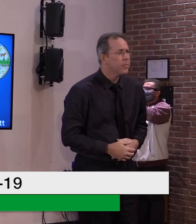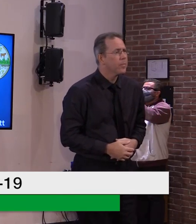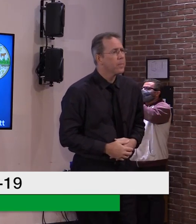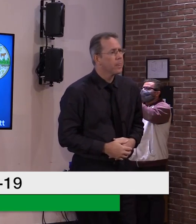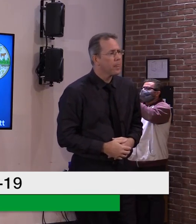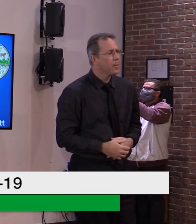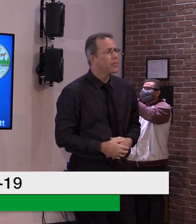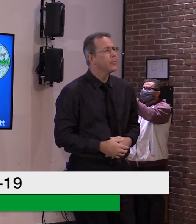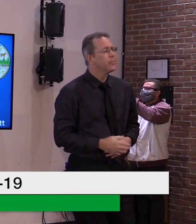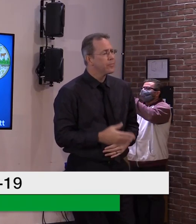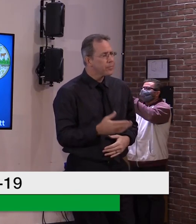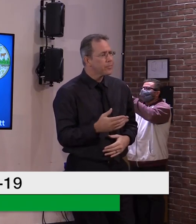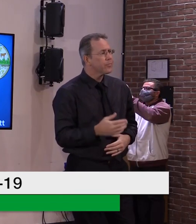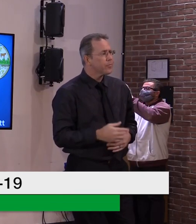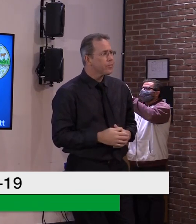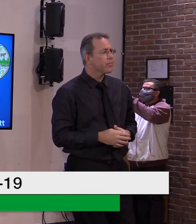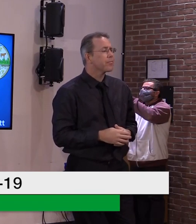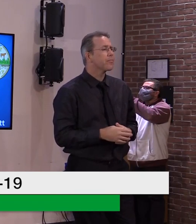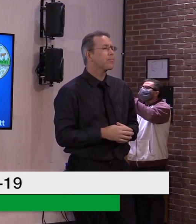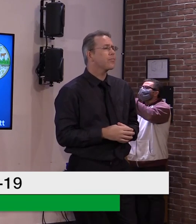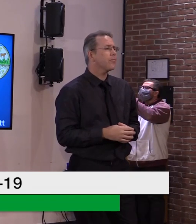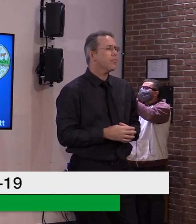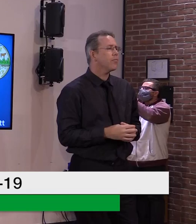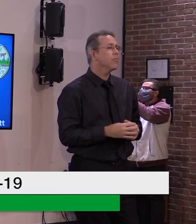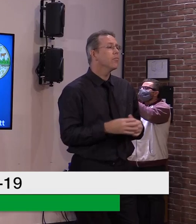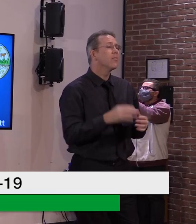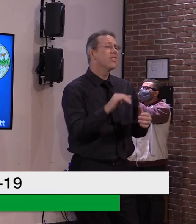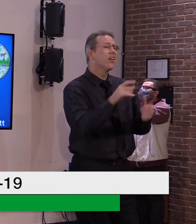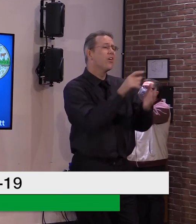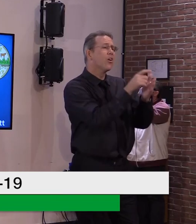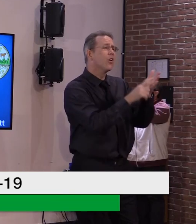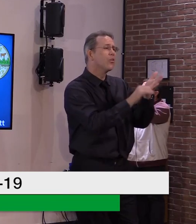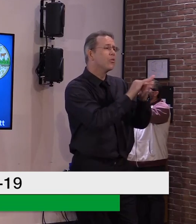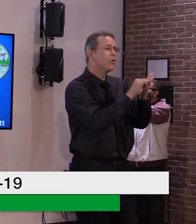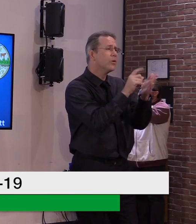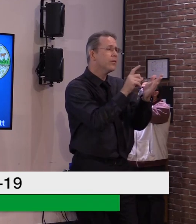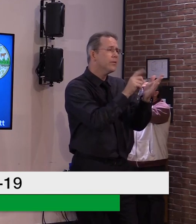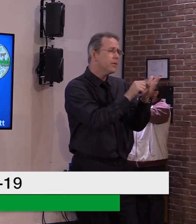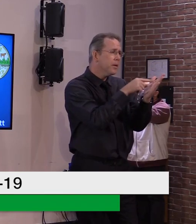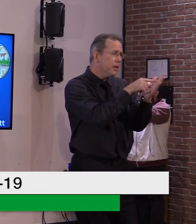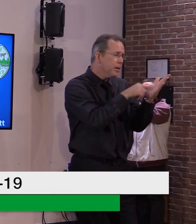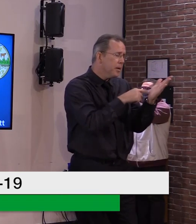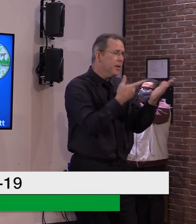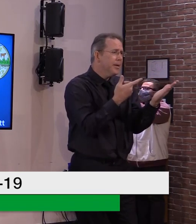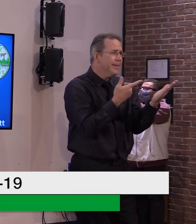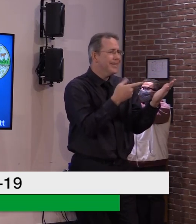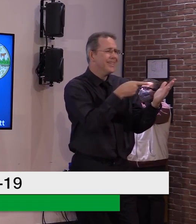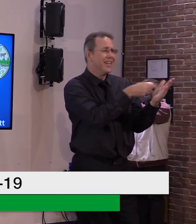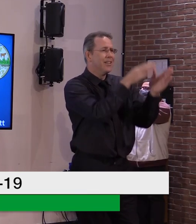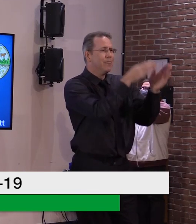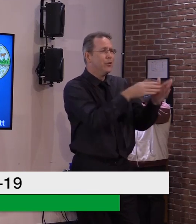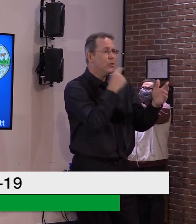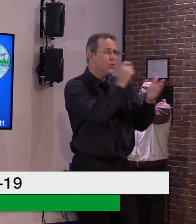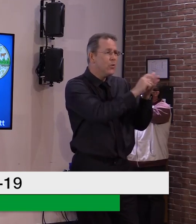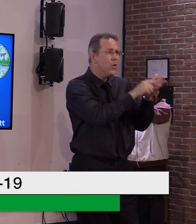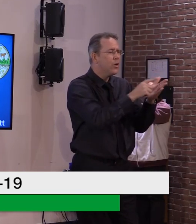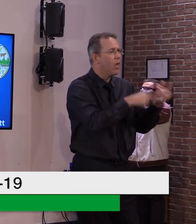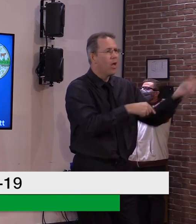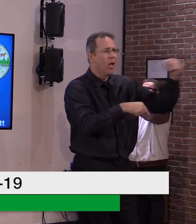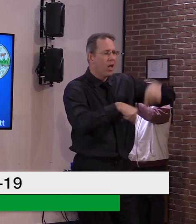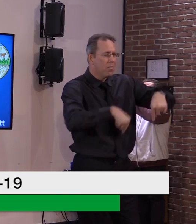so i can accept the fact they couldn't nuance everything in the article when they're trying to cover numerous